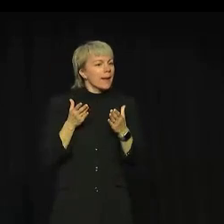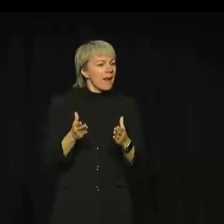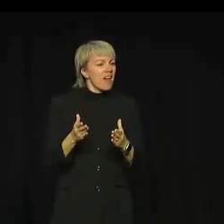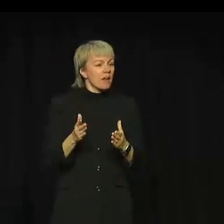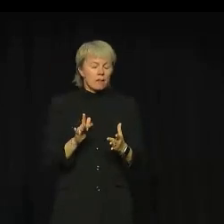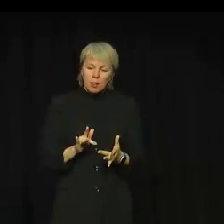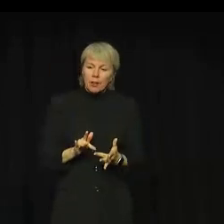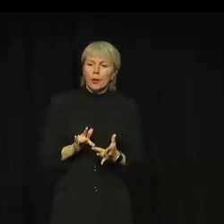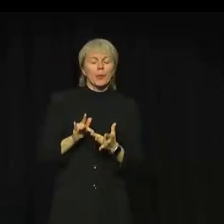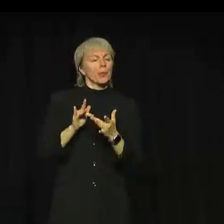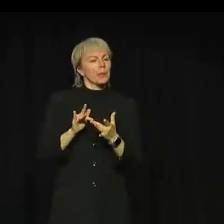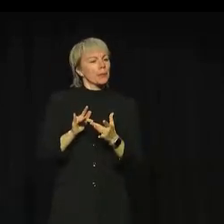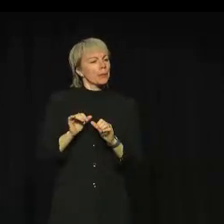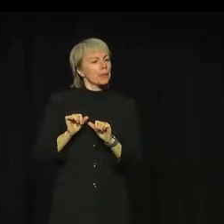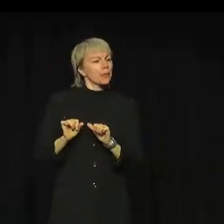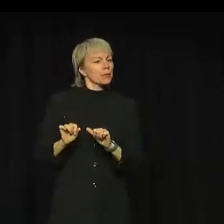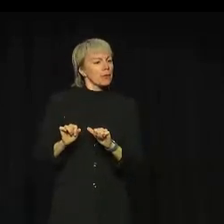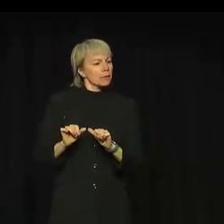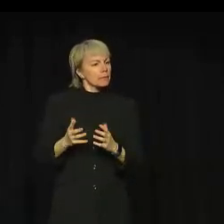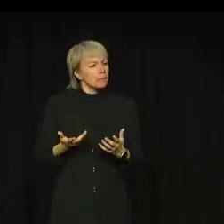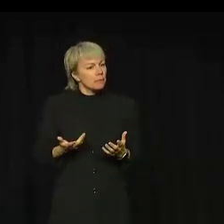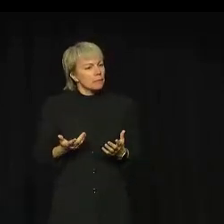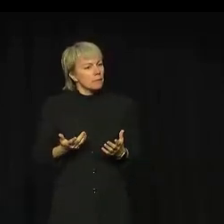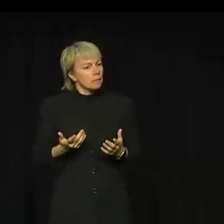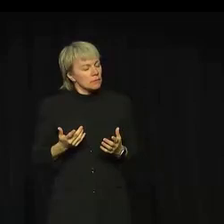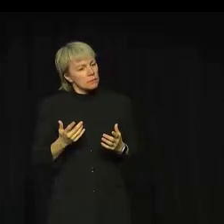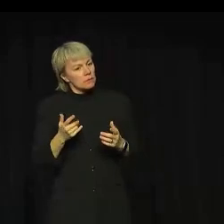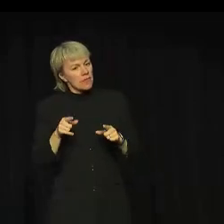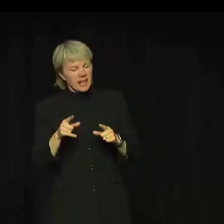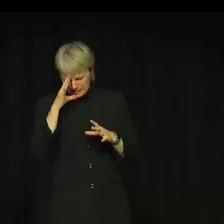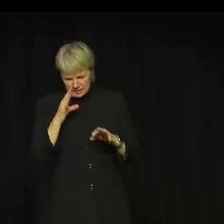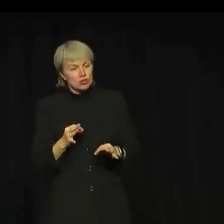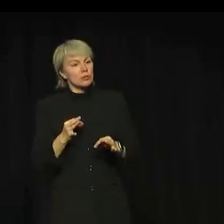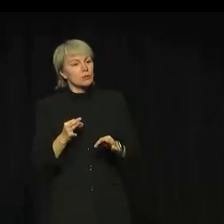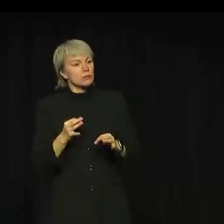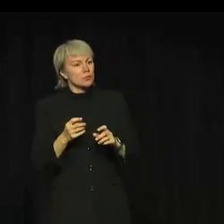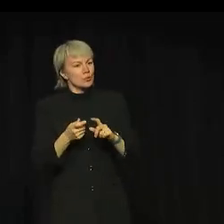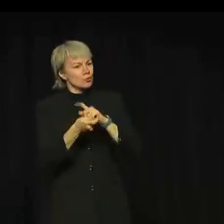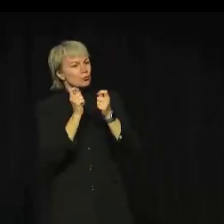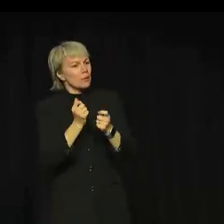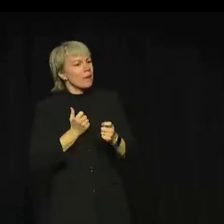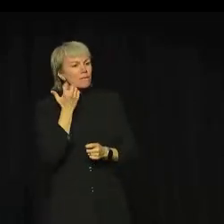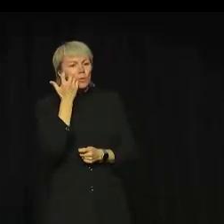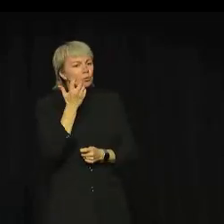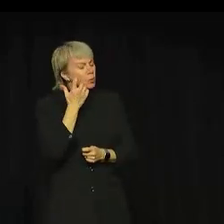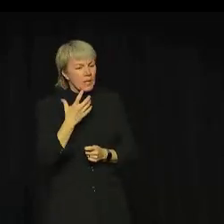unambitious approach to our constitution to define our future. We have to keep trying.